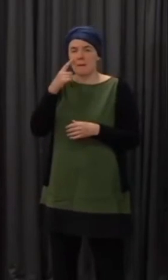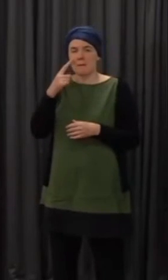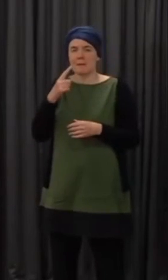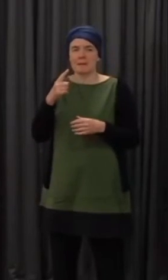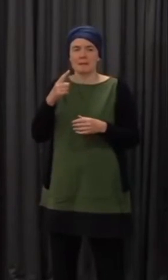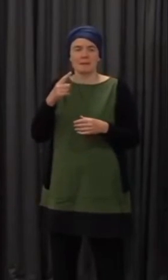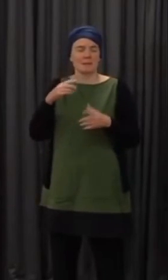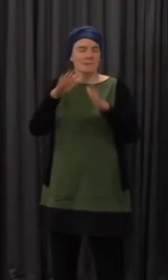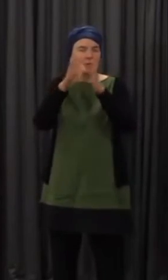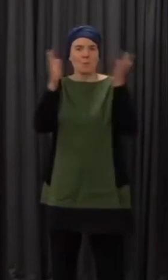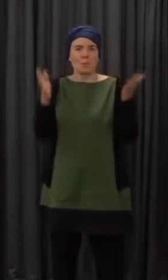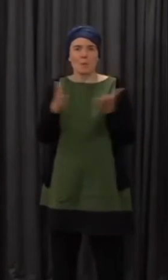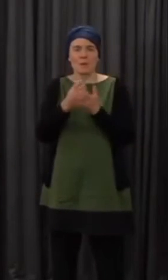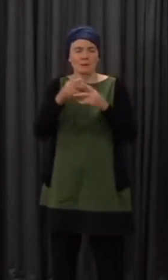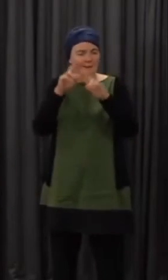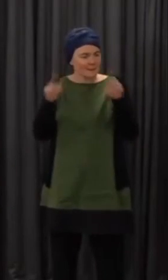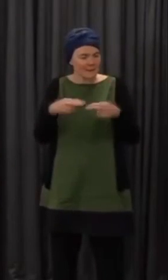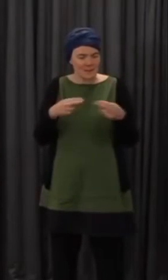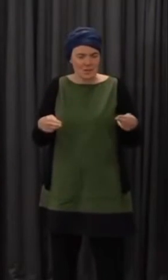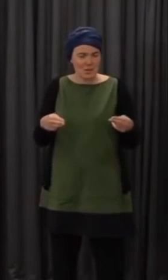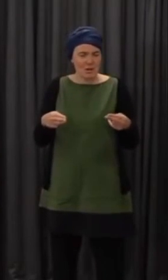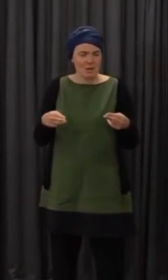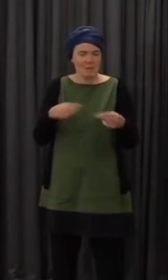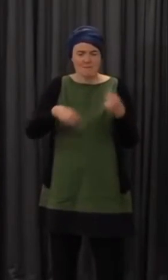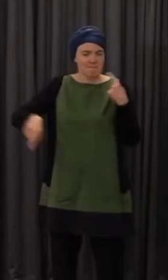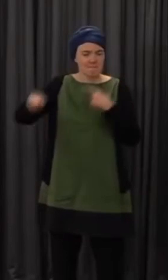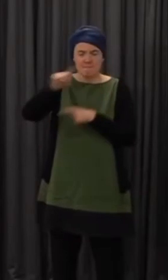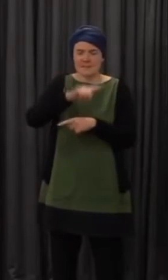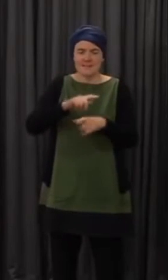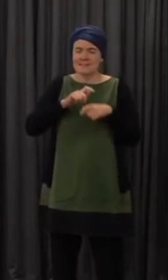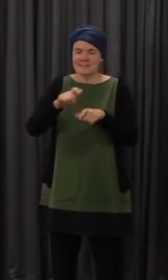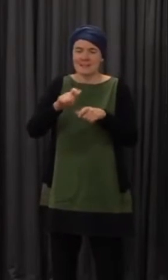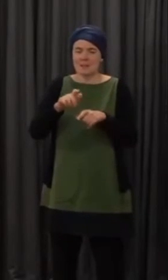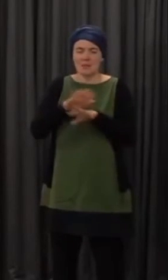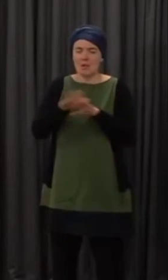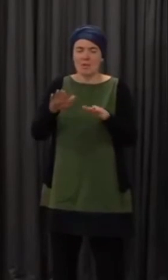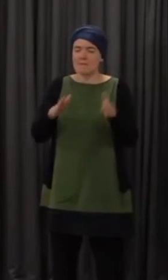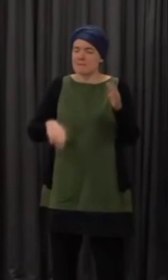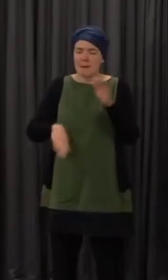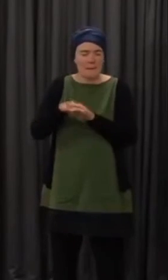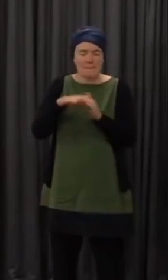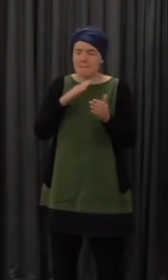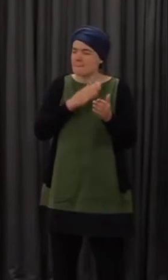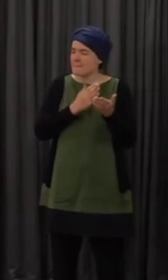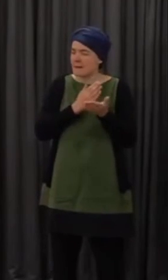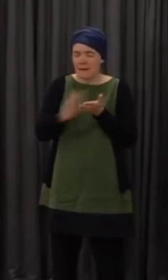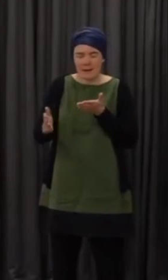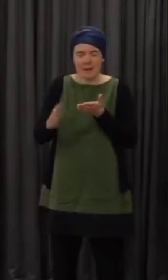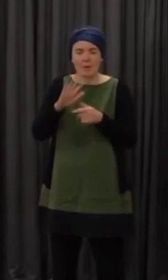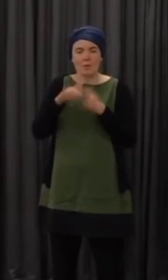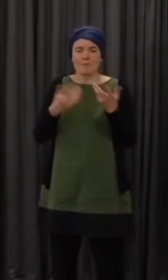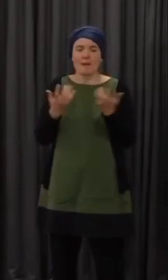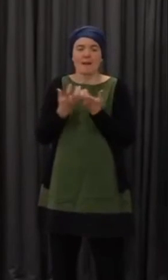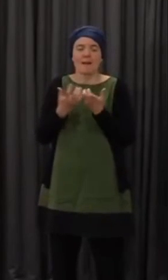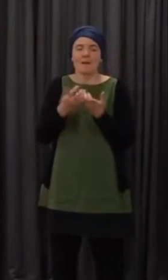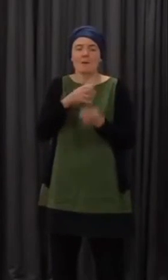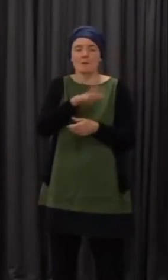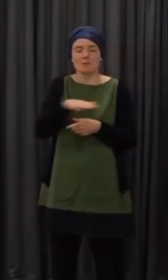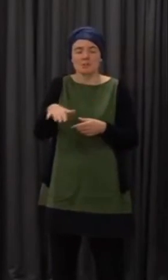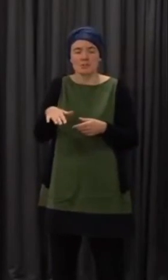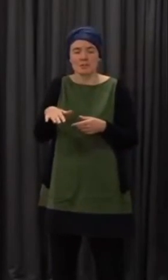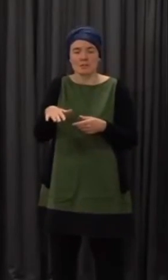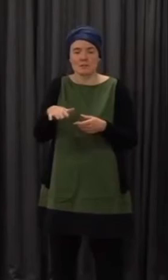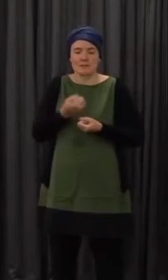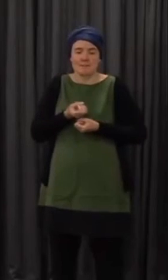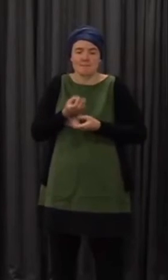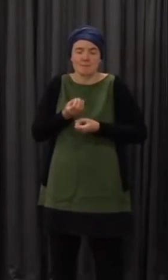a settled understanding of the role of children in the spread of the virus, but we are learning new things every